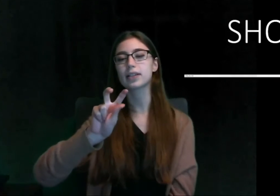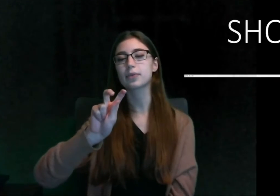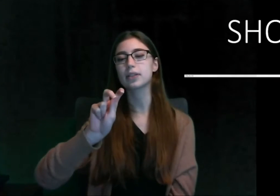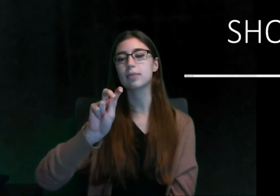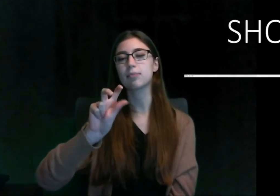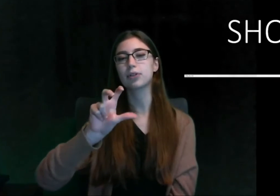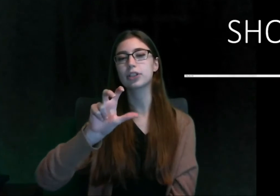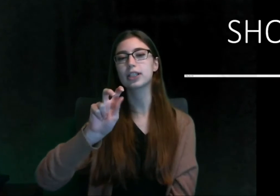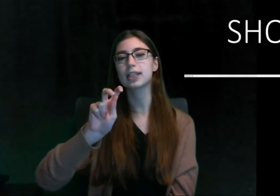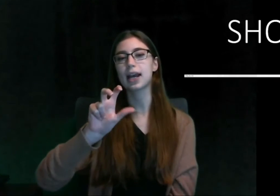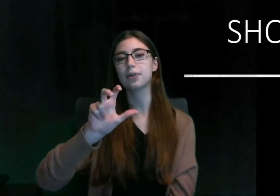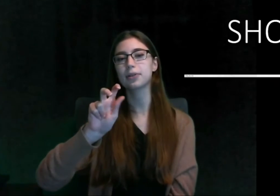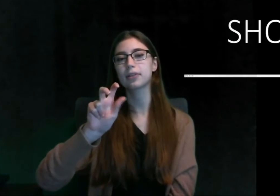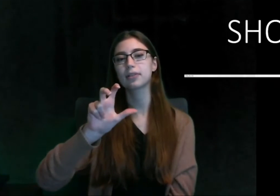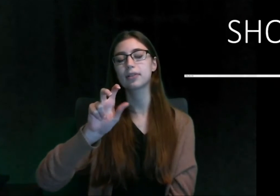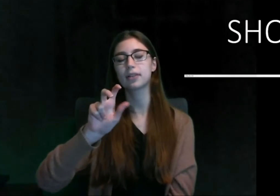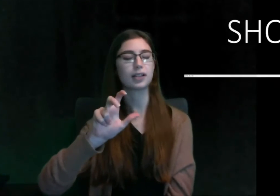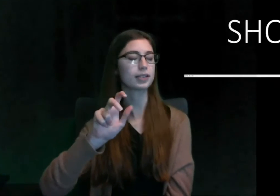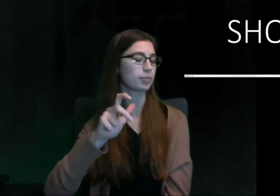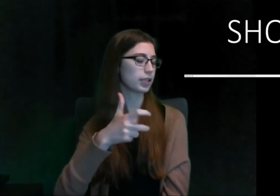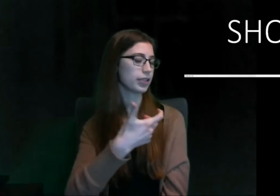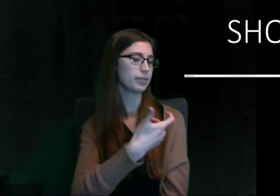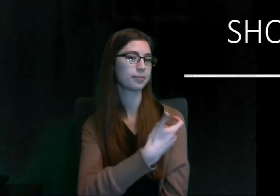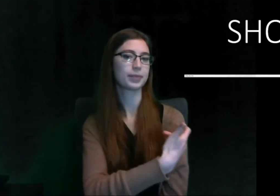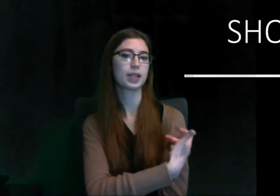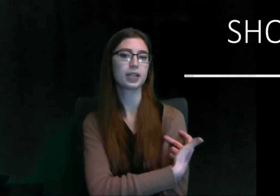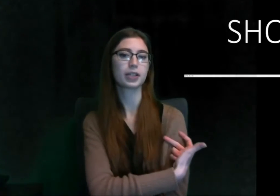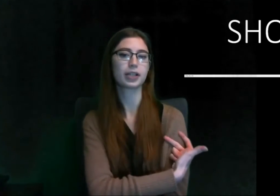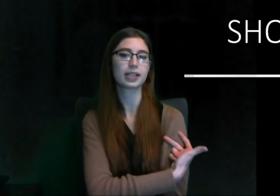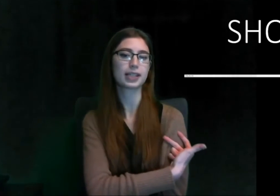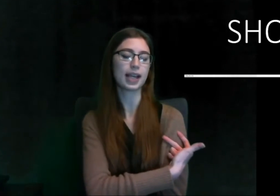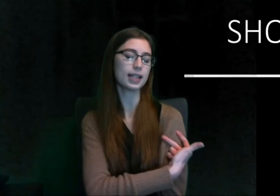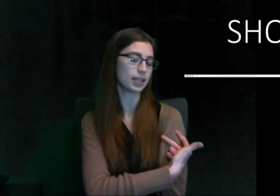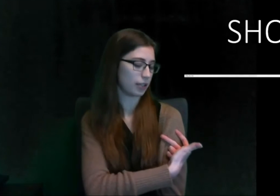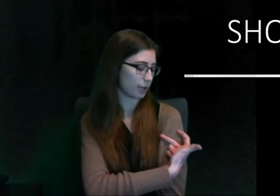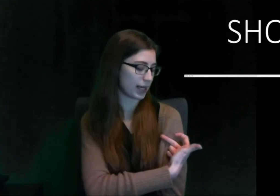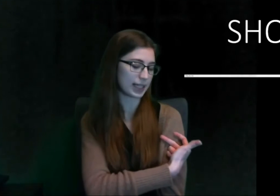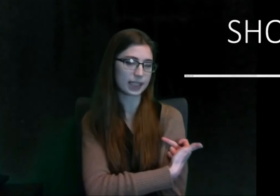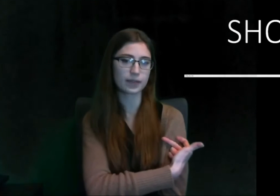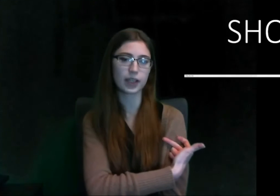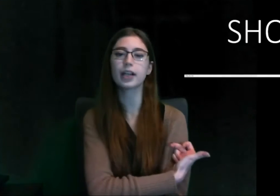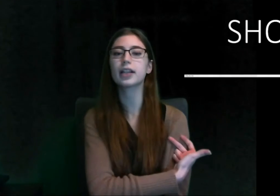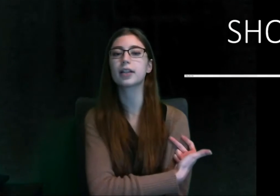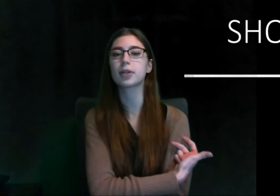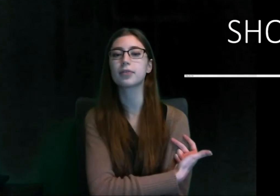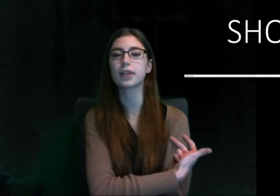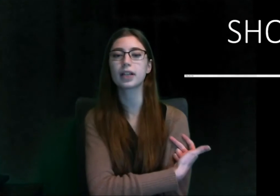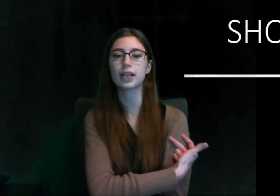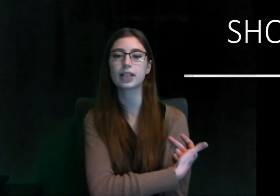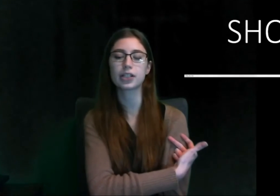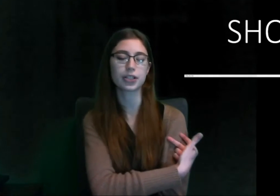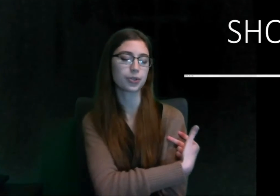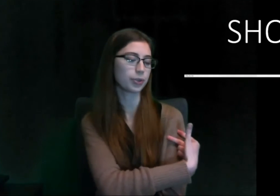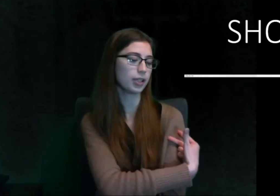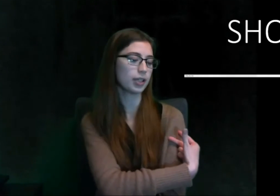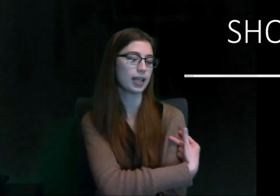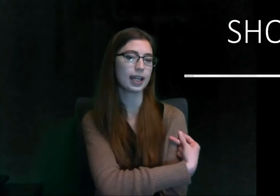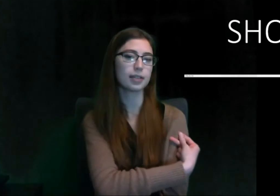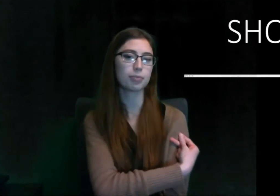to be pushing down on the plunger. So you're going to set your index finger and your middle finger into your shoulder, and then push